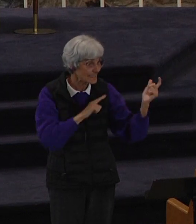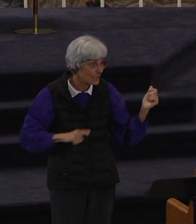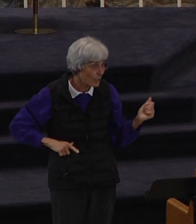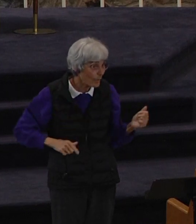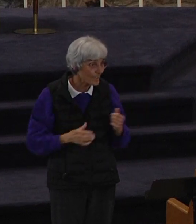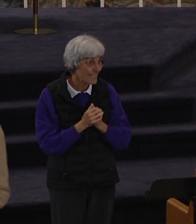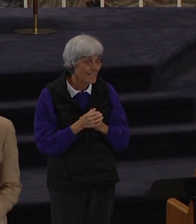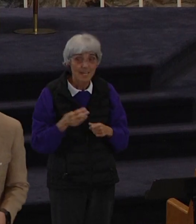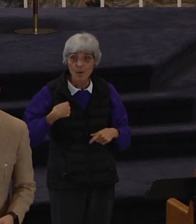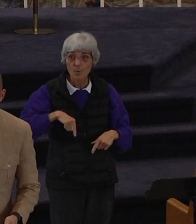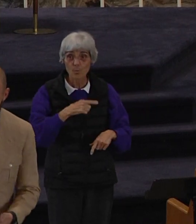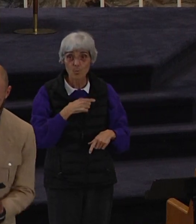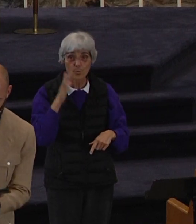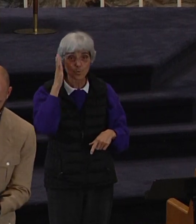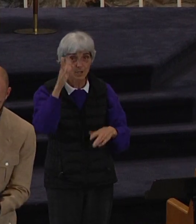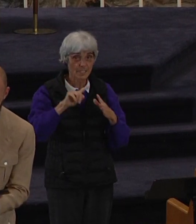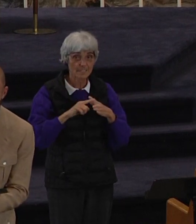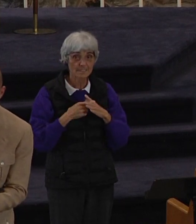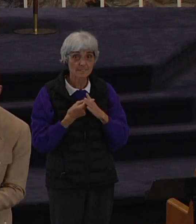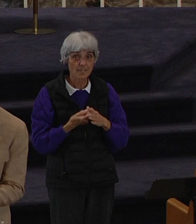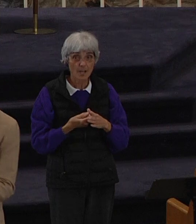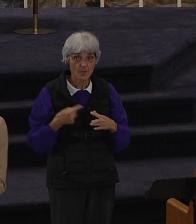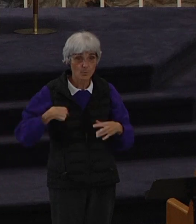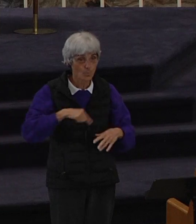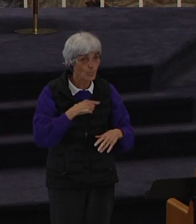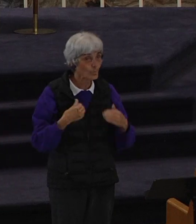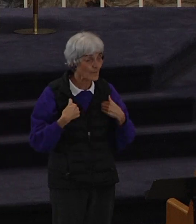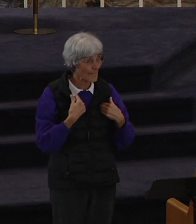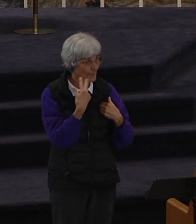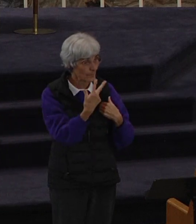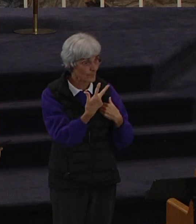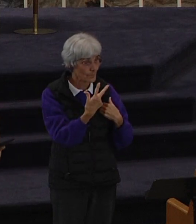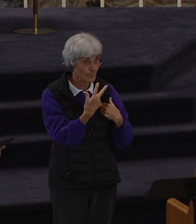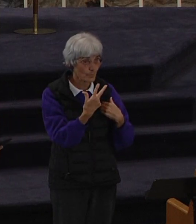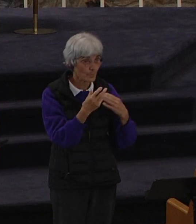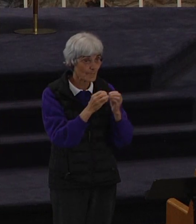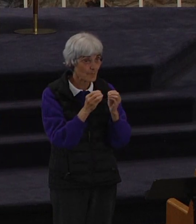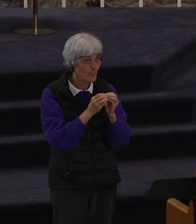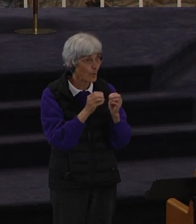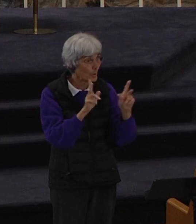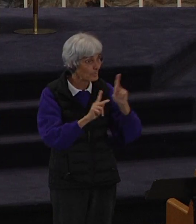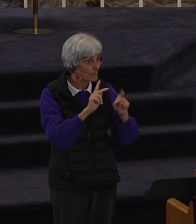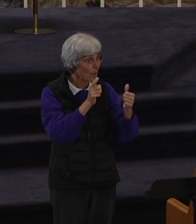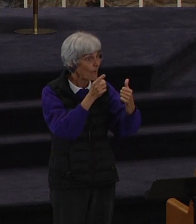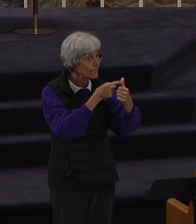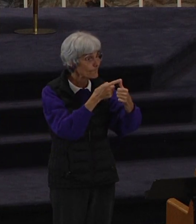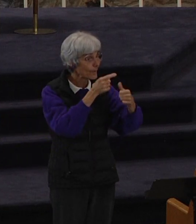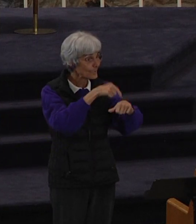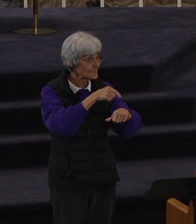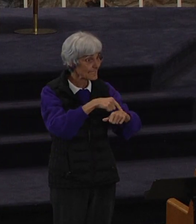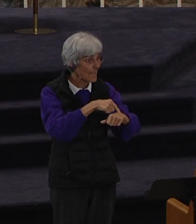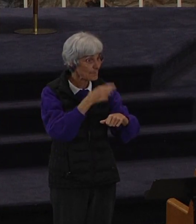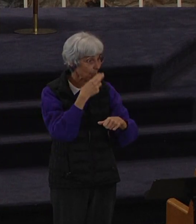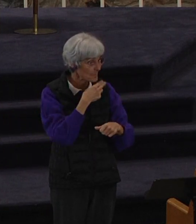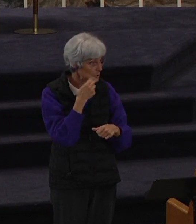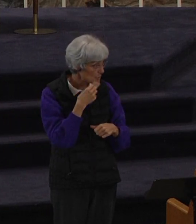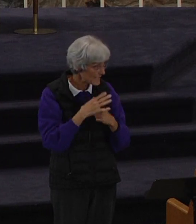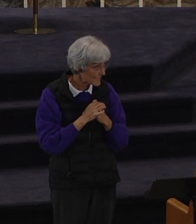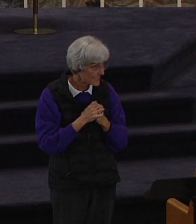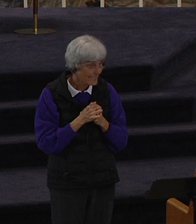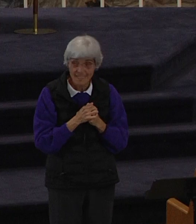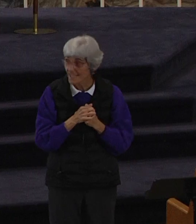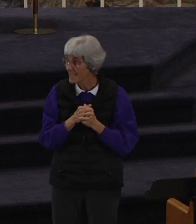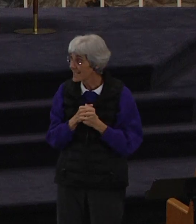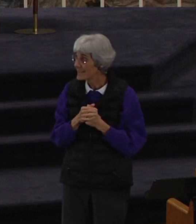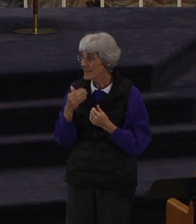Lord. We're going to go ahead and get started. We have three more receiving their first communion, and that's going to be